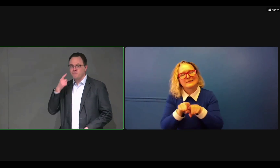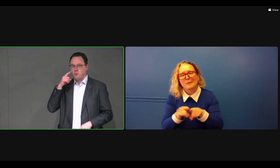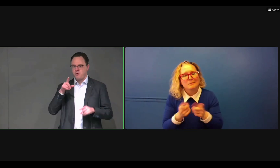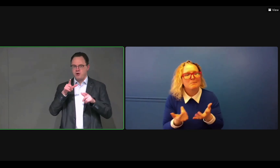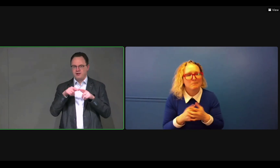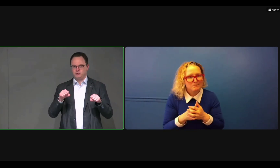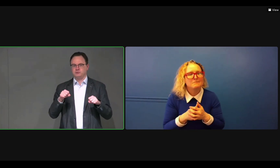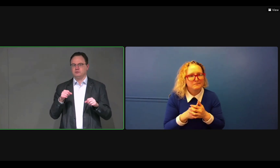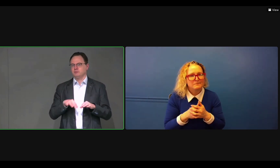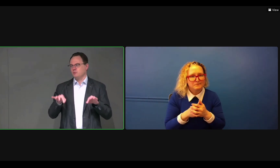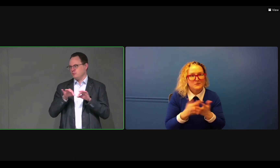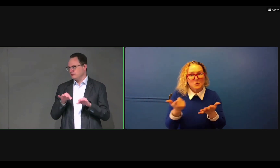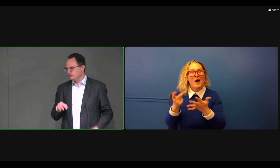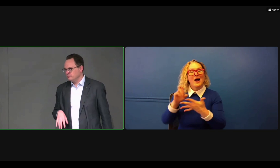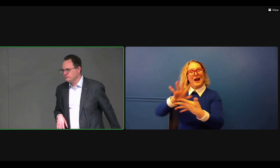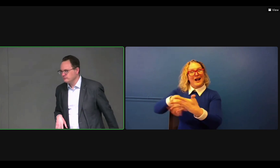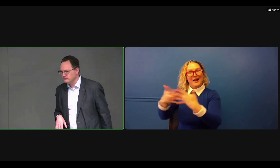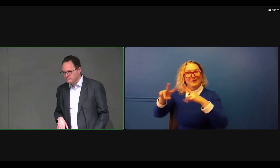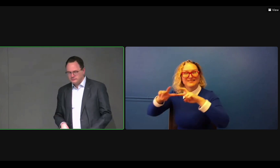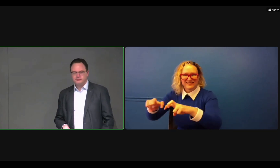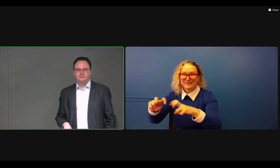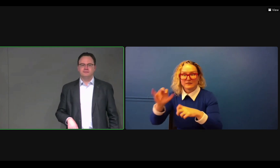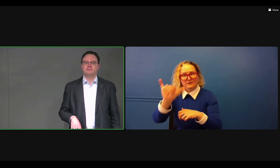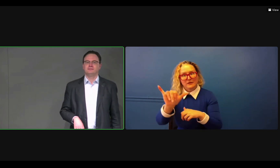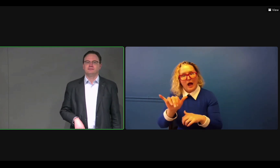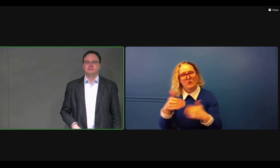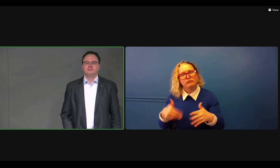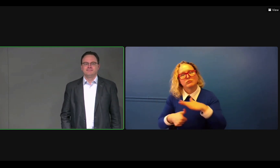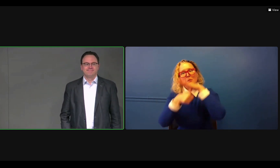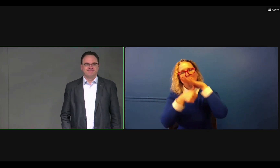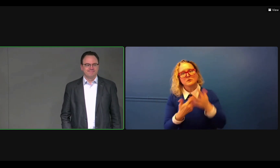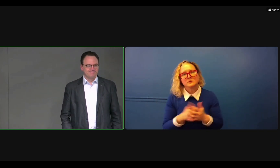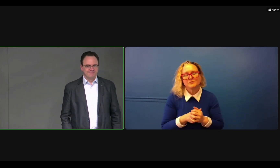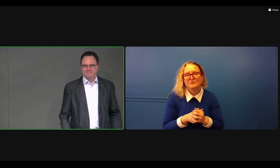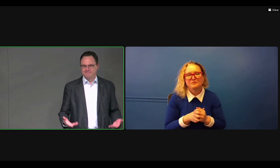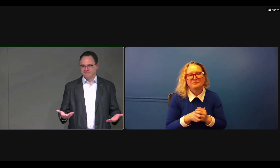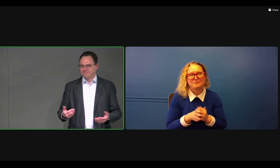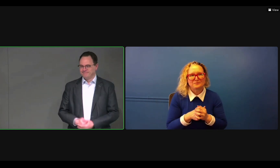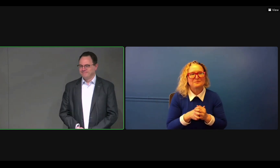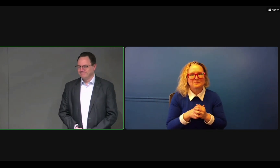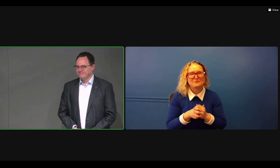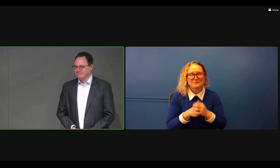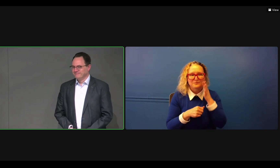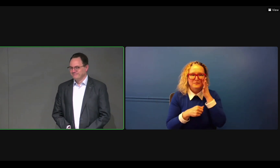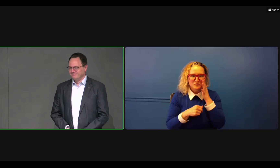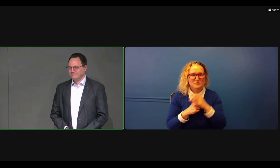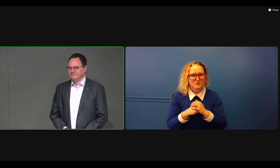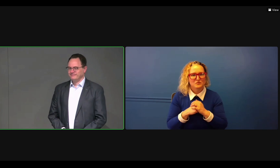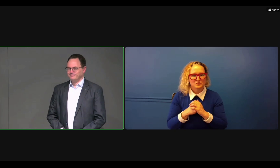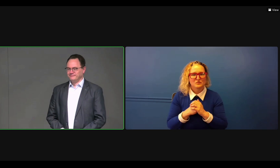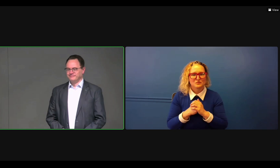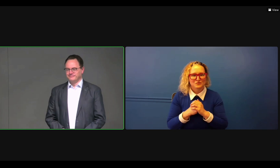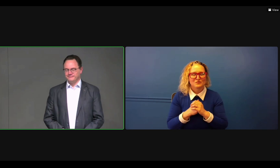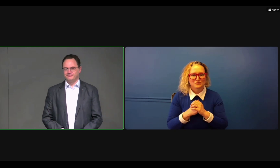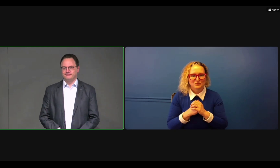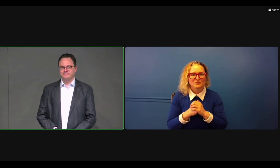And if it's been differentiated by the field that's been discussed, and of course, we always have linguistic input on the signs